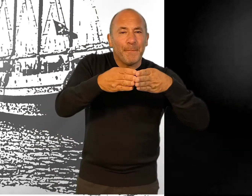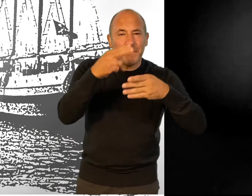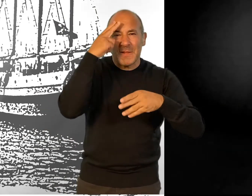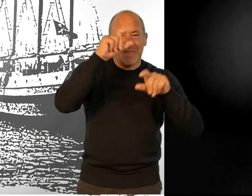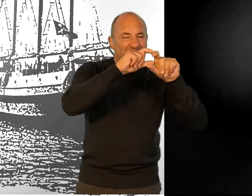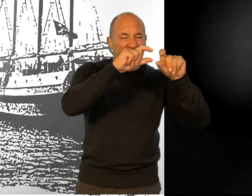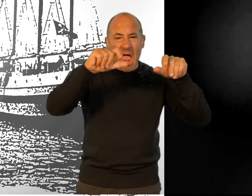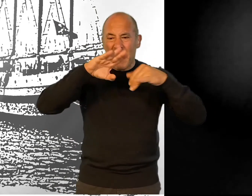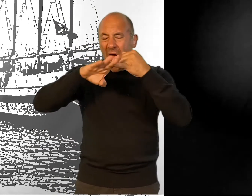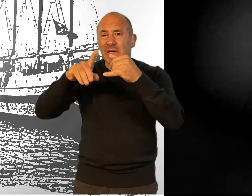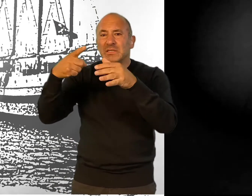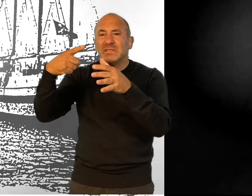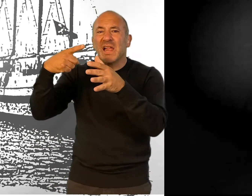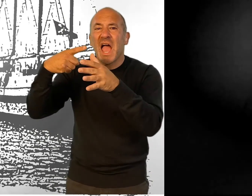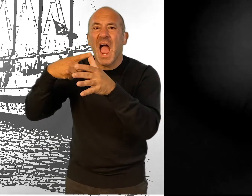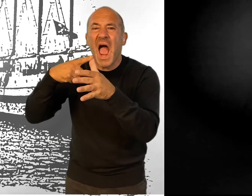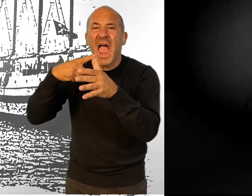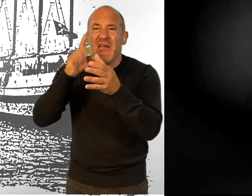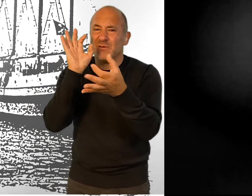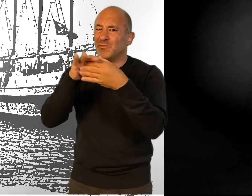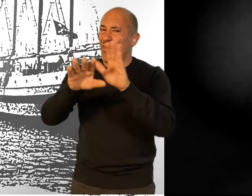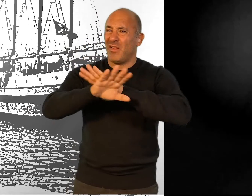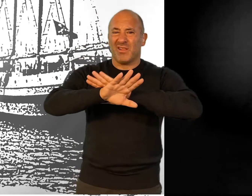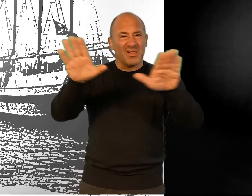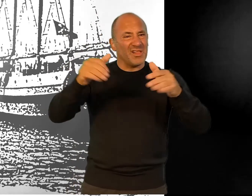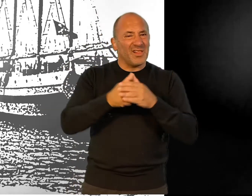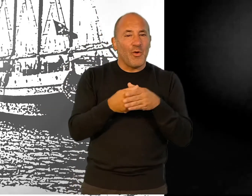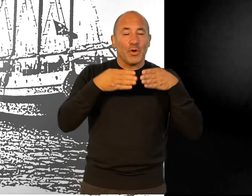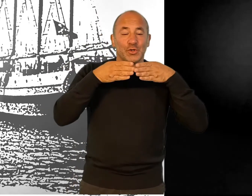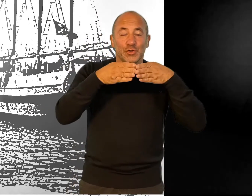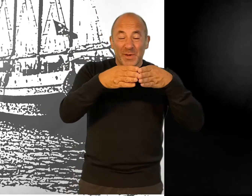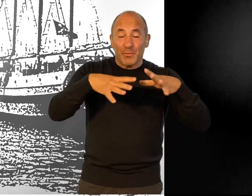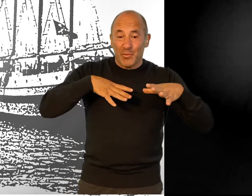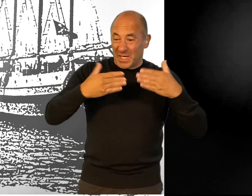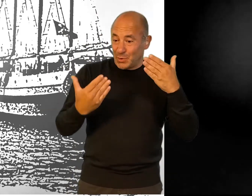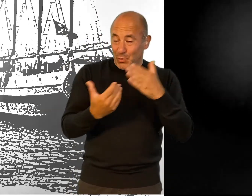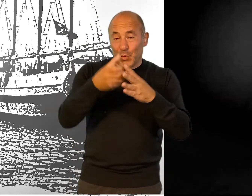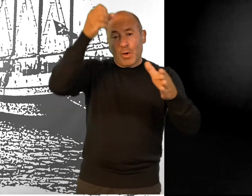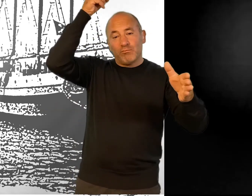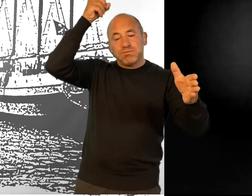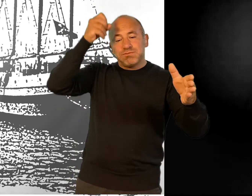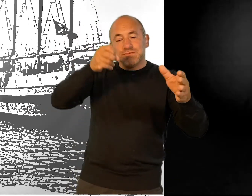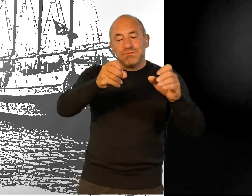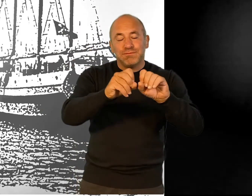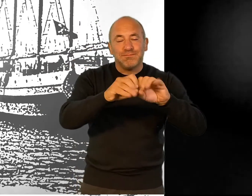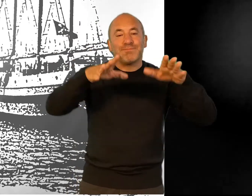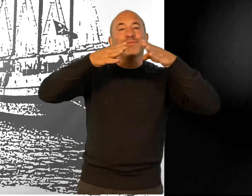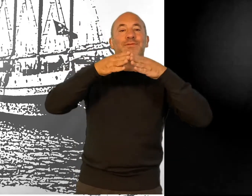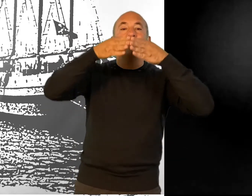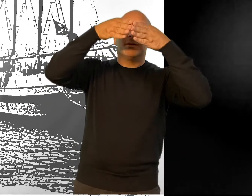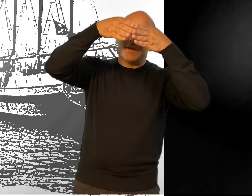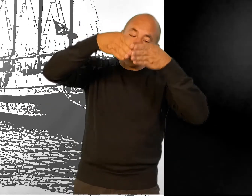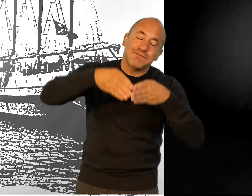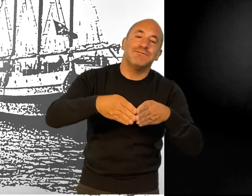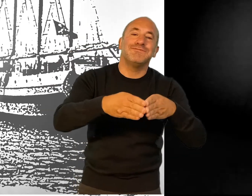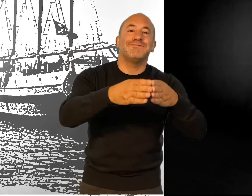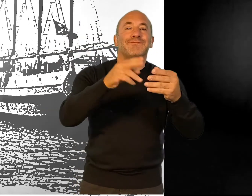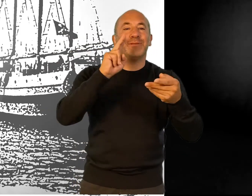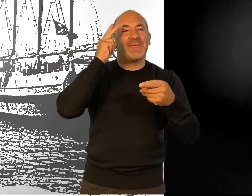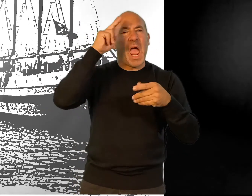Don't join a ship whose name ends in A, change a ship's name after launch, nor stick a knife in a mast unless you are becalmed, as it will